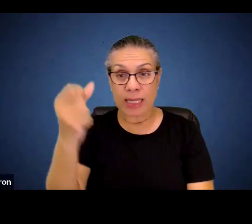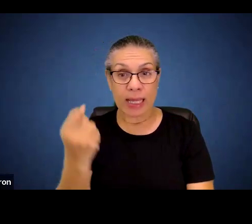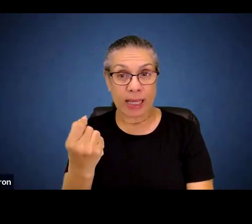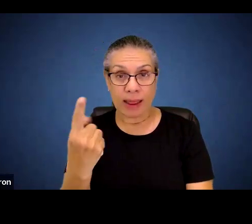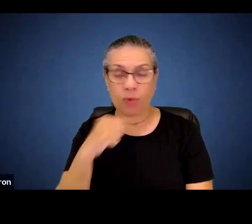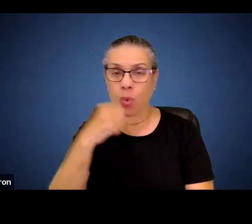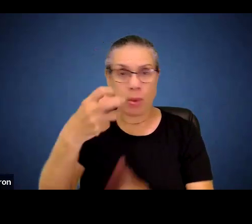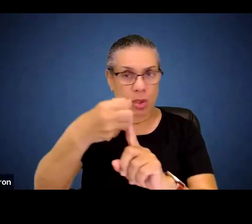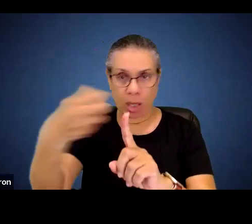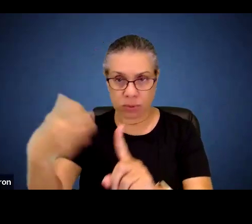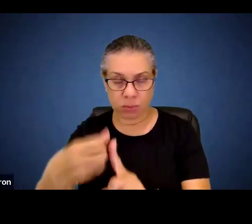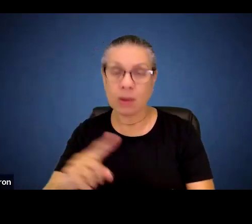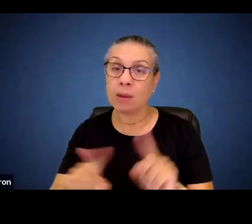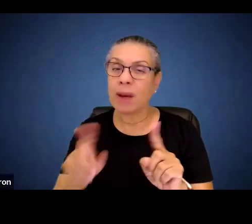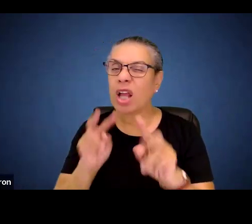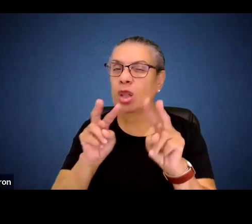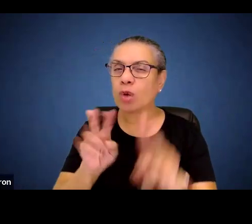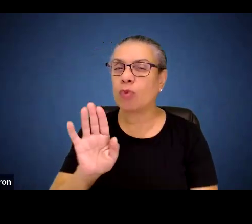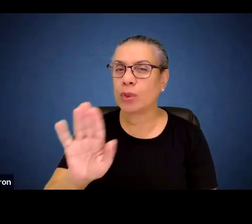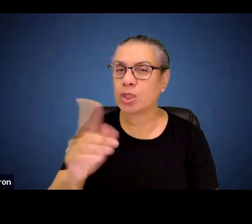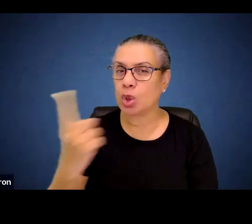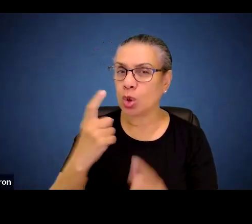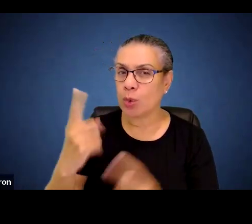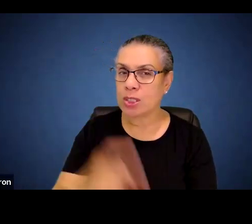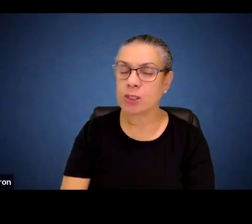but I look forward to any questions you may have.